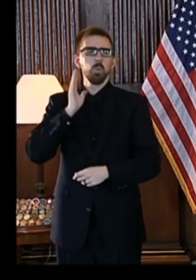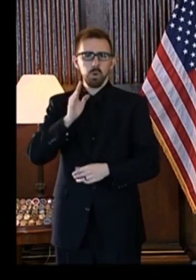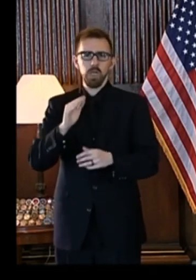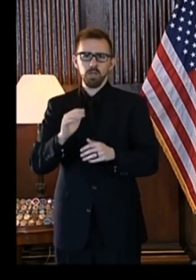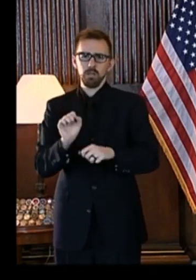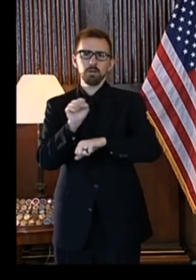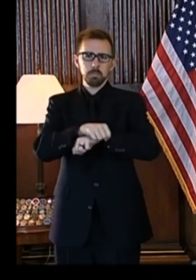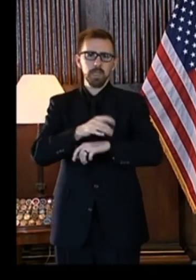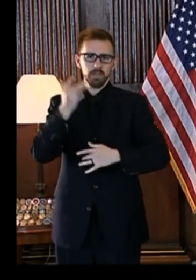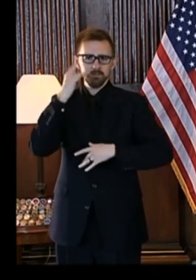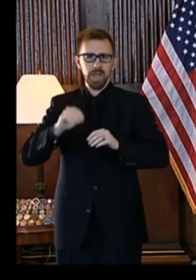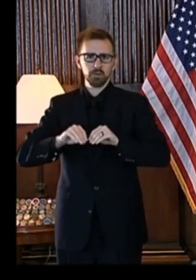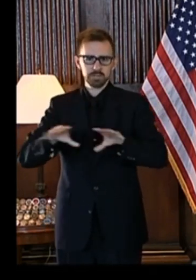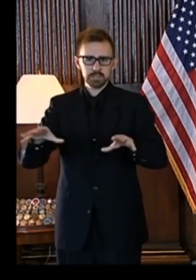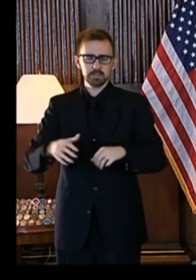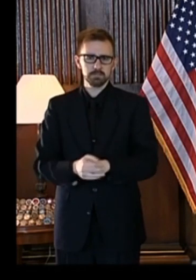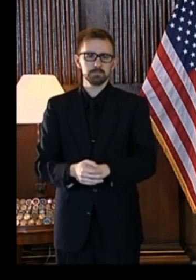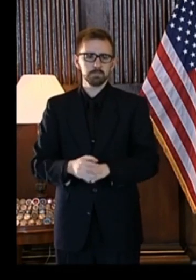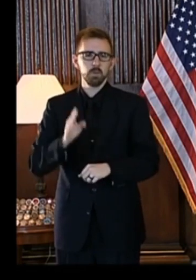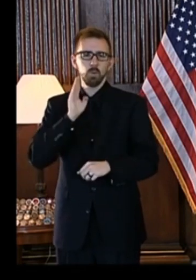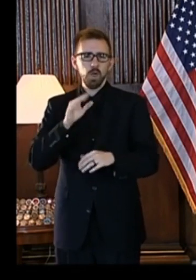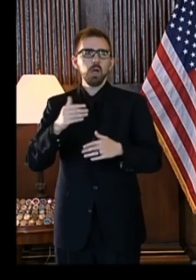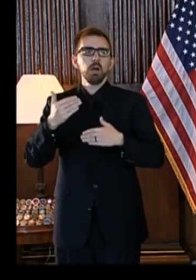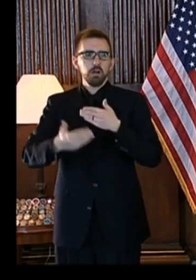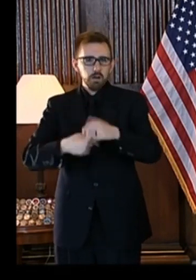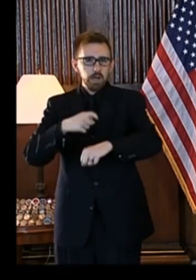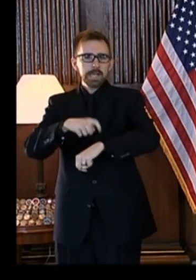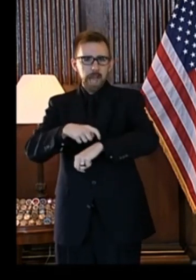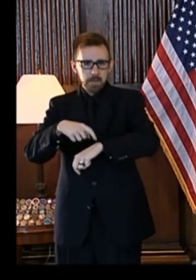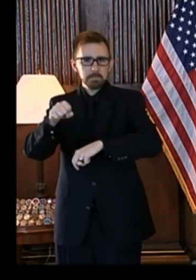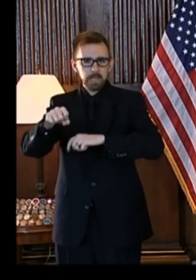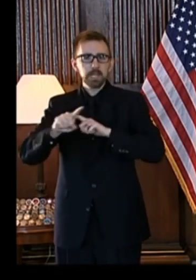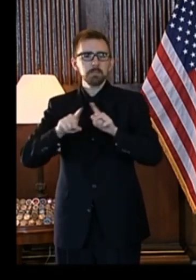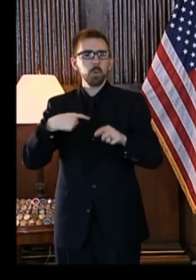of this virus. But it's going to take a while, but we have to